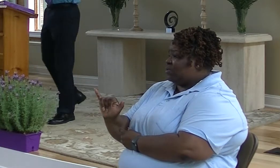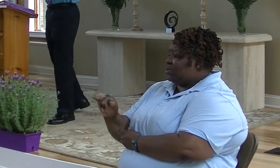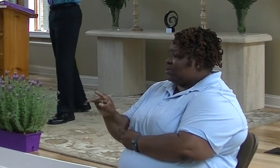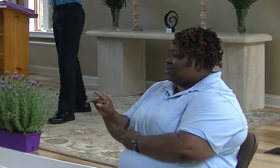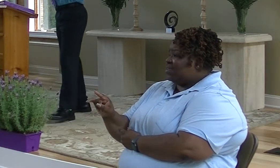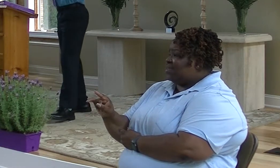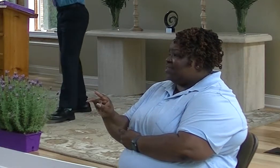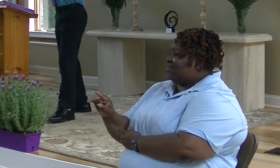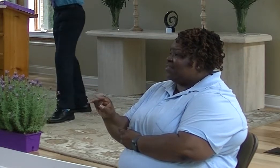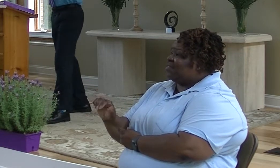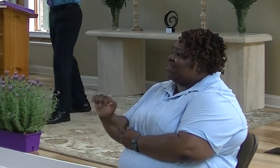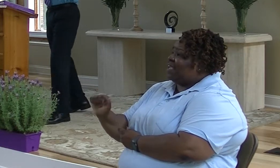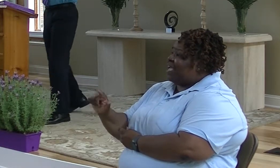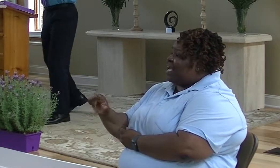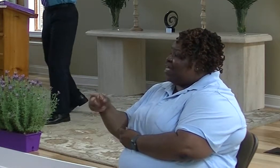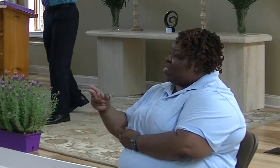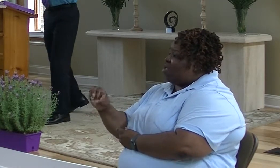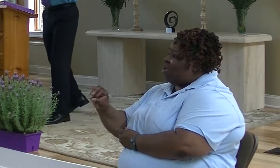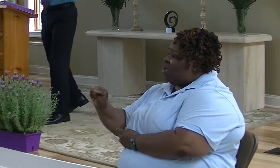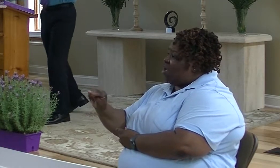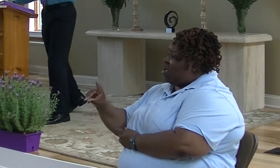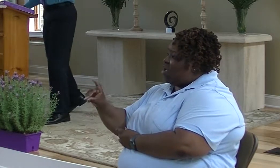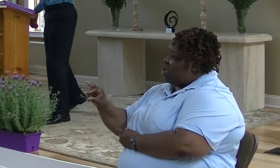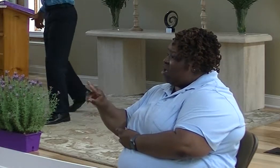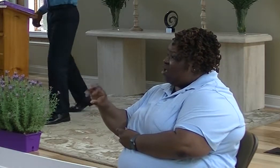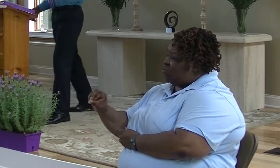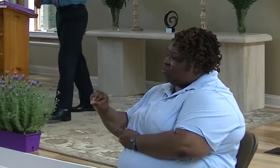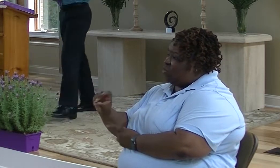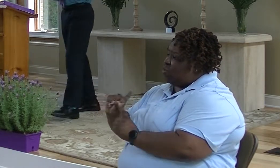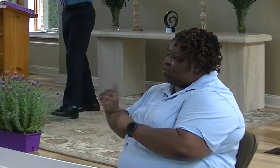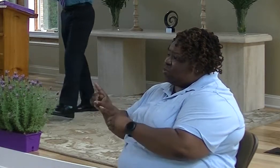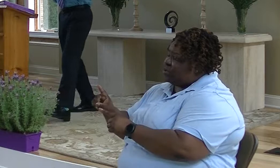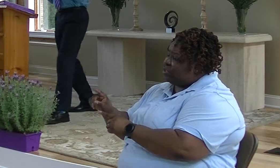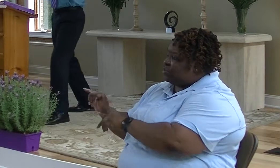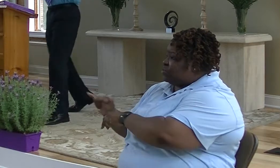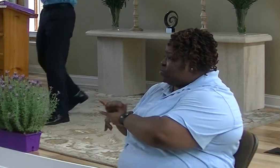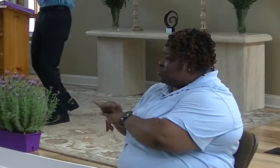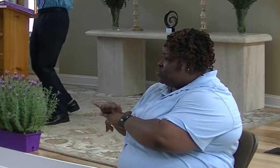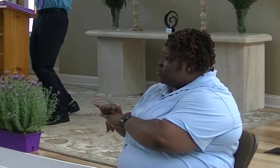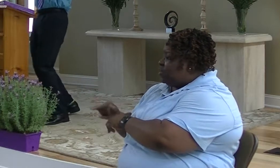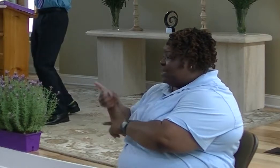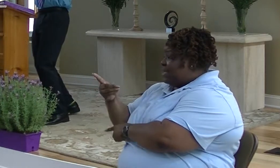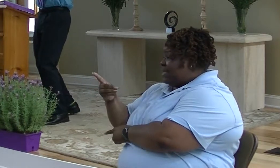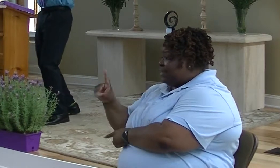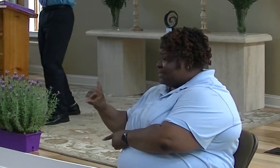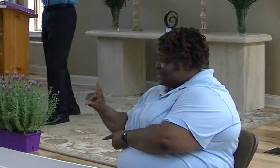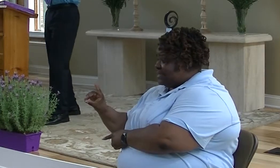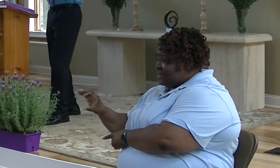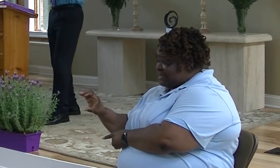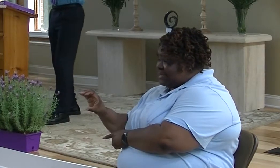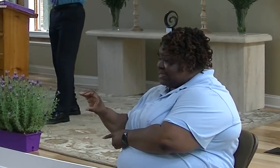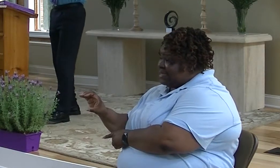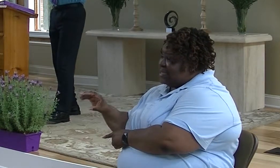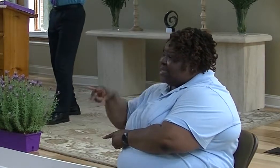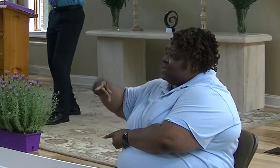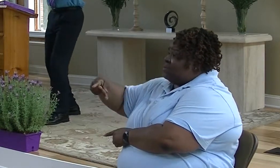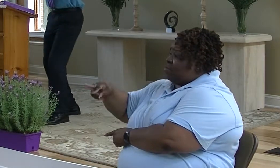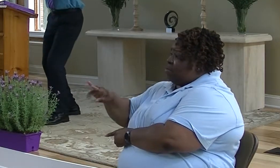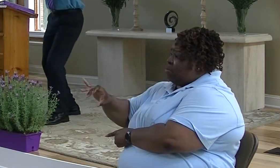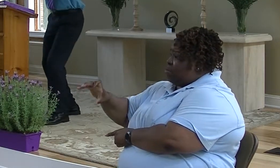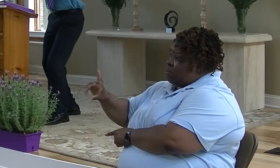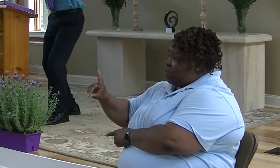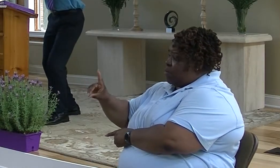Alejandro was there for DC. But we went to Pride in New York and we went to Pride in DC. And one of the things I love about Pride is